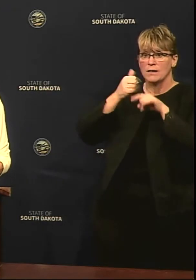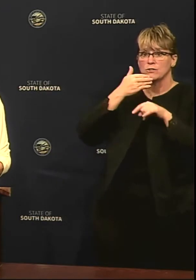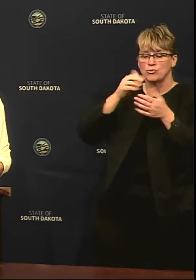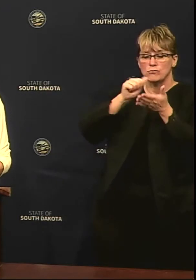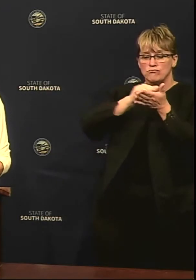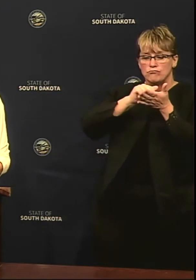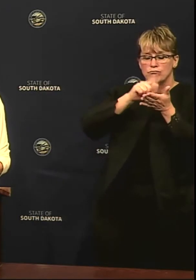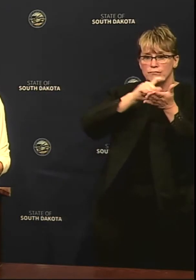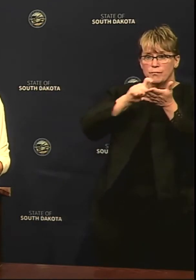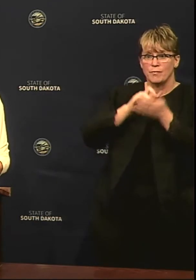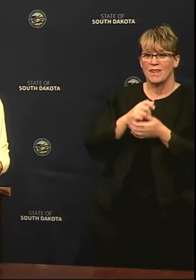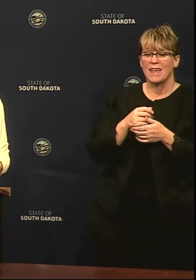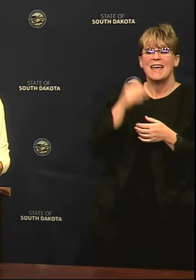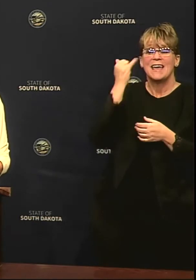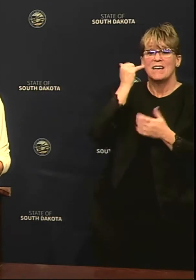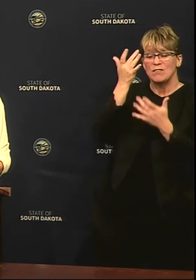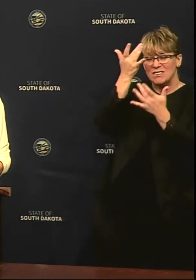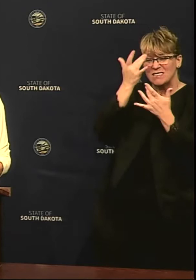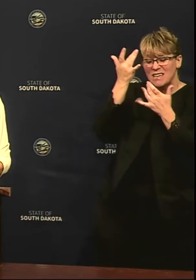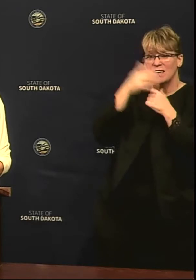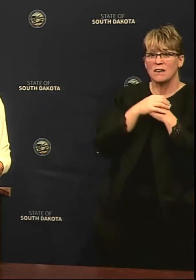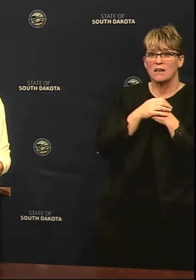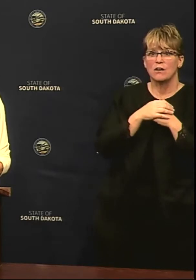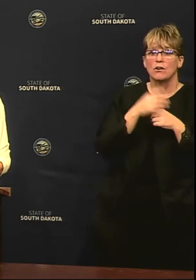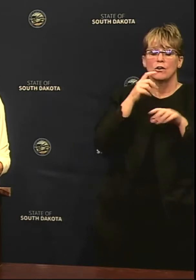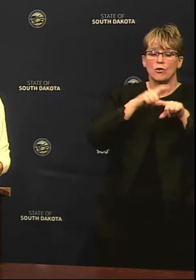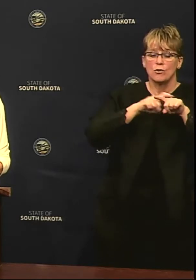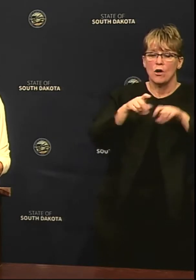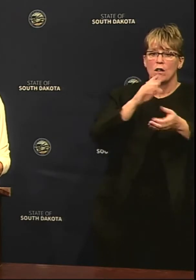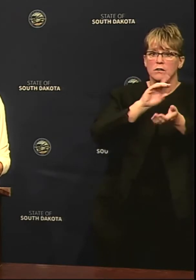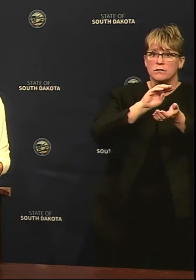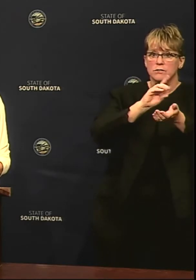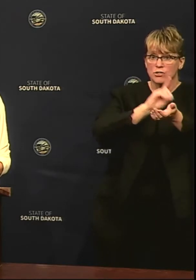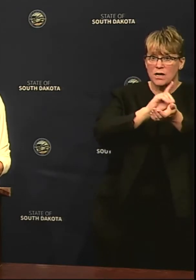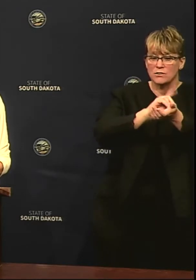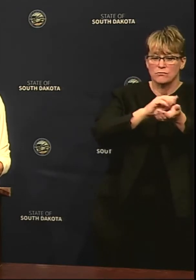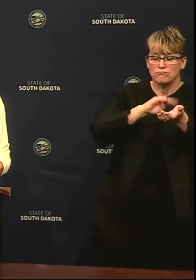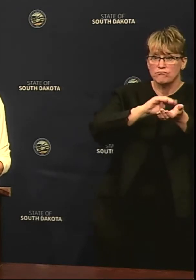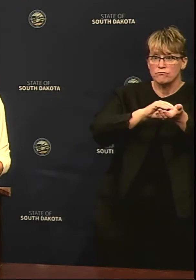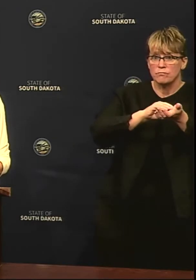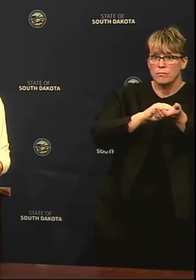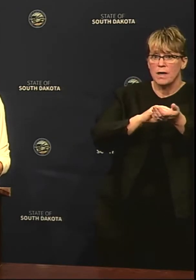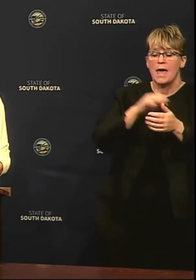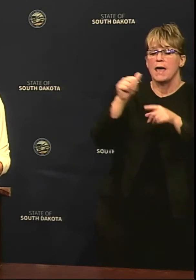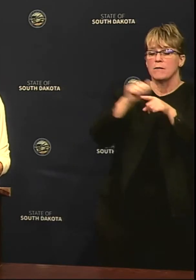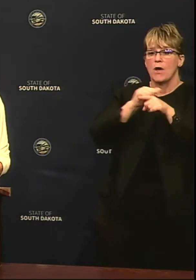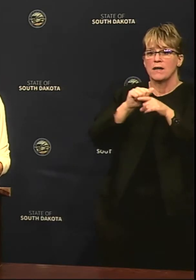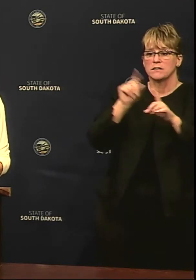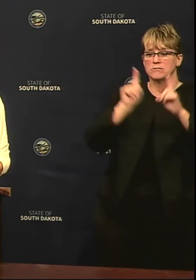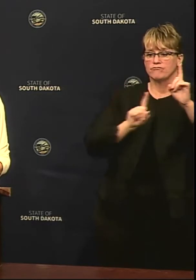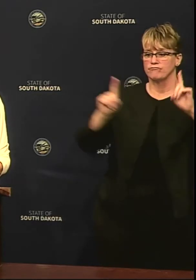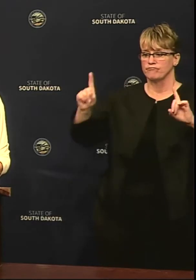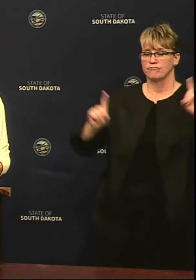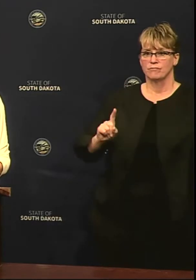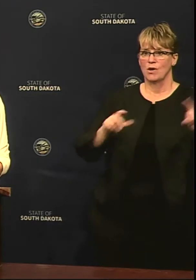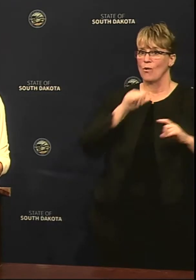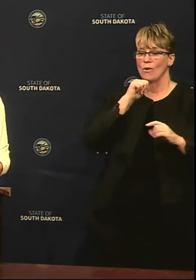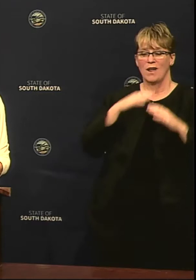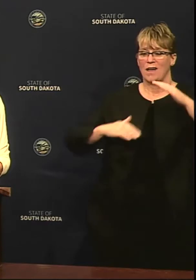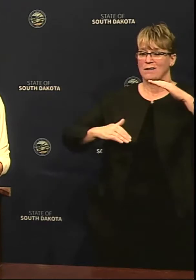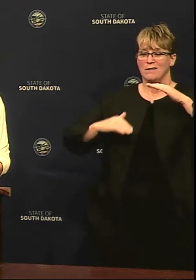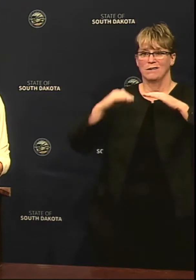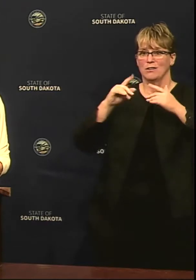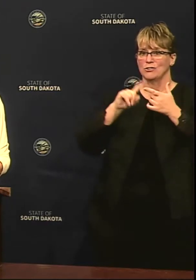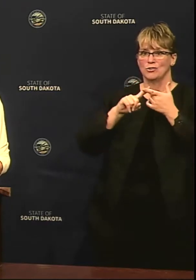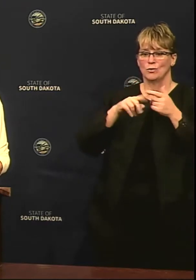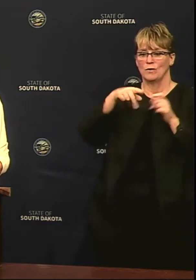need you to call your doctor if you're sick. And I need you to practice social distancing. We are nowhere near our peak infection